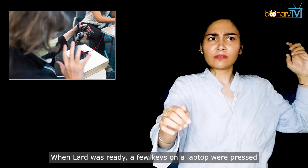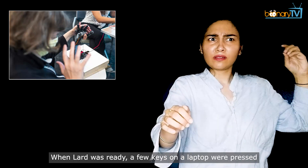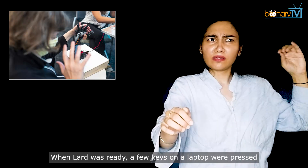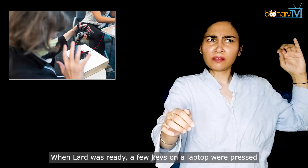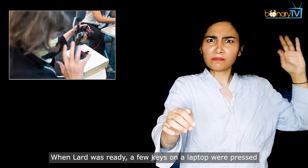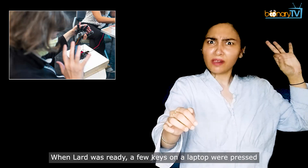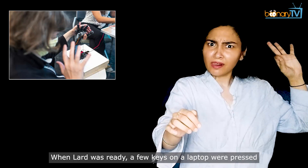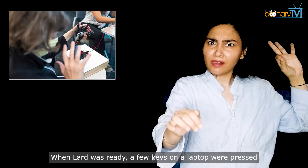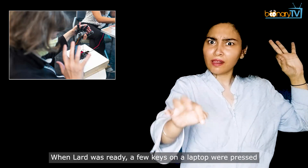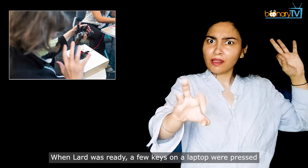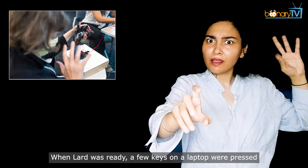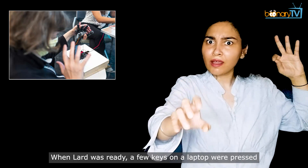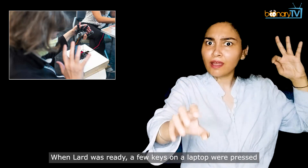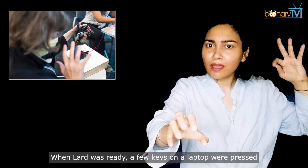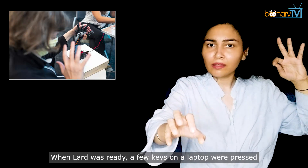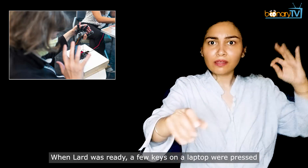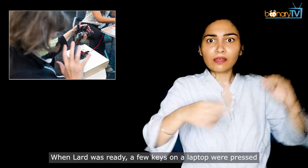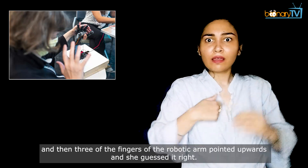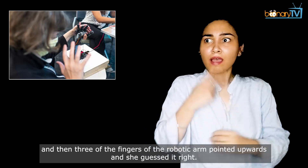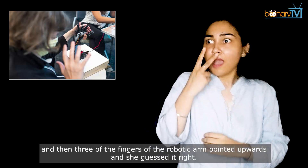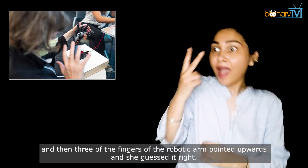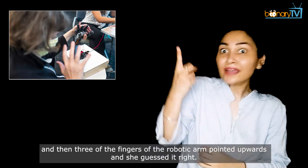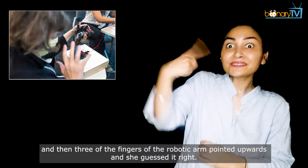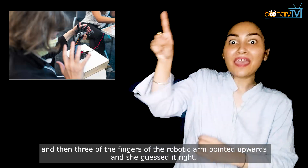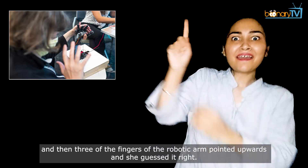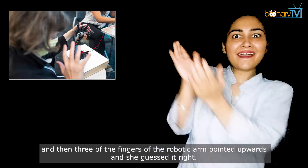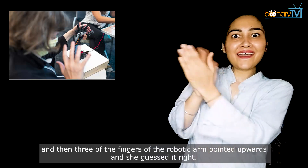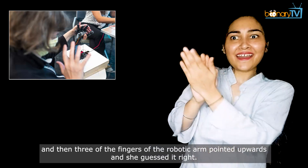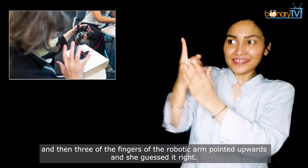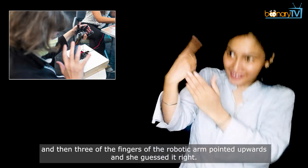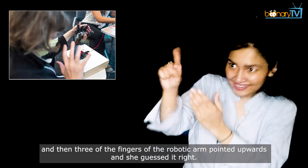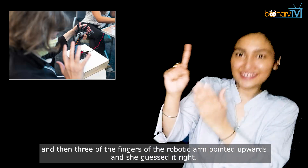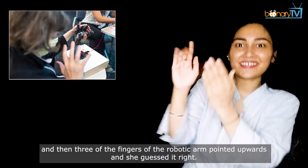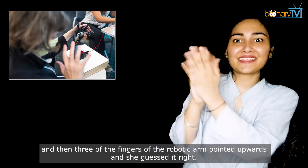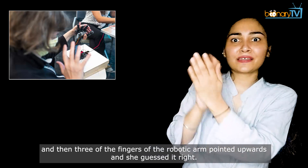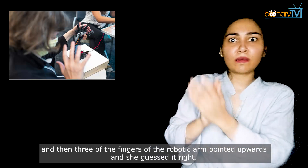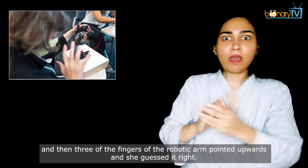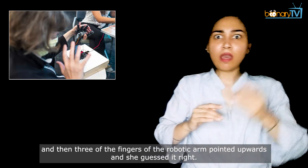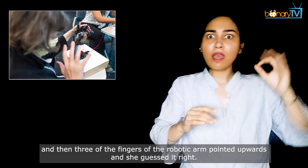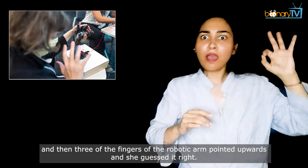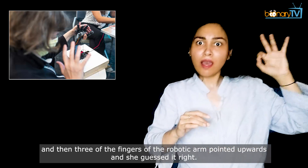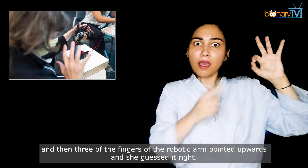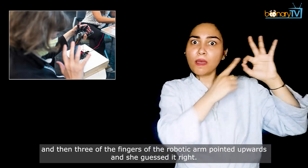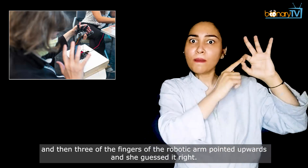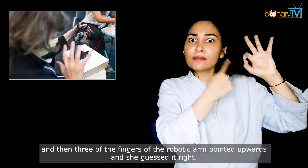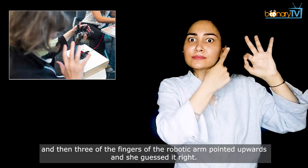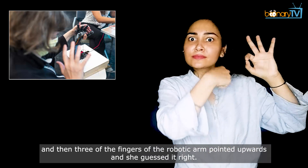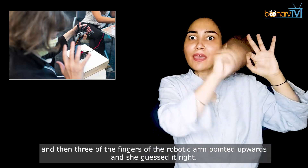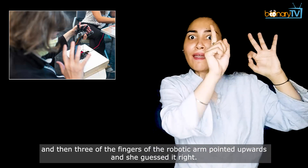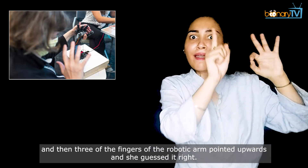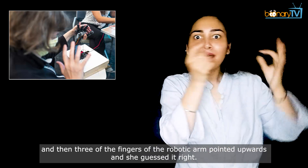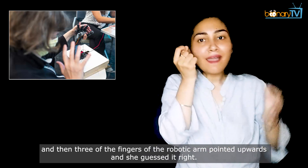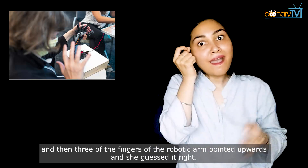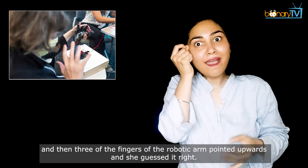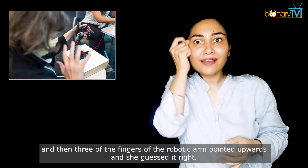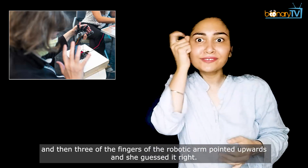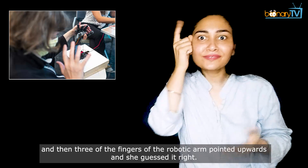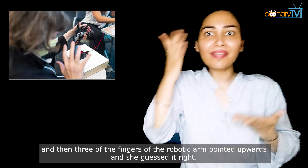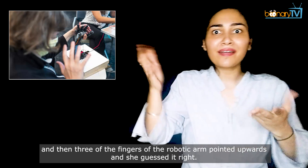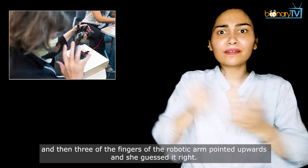keys on the laptop were pressed and then three fingers of the robotic arm pointed upwards. And she guessed it